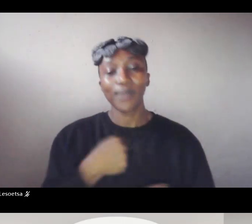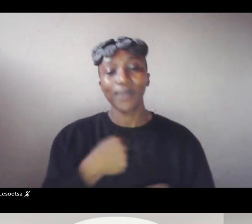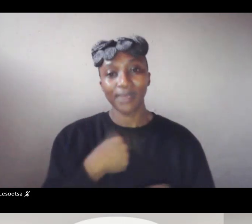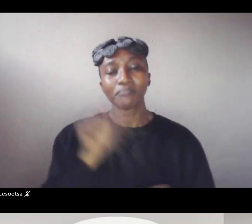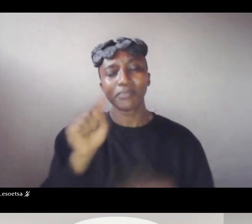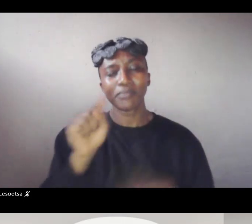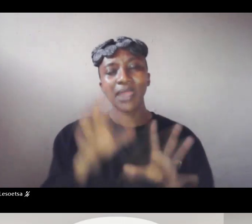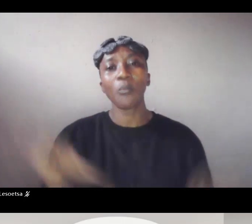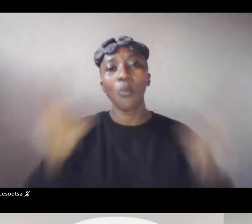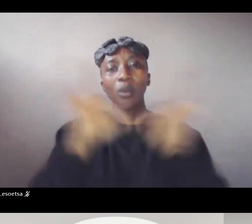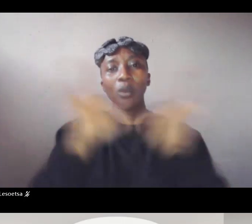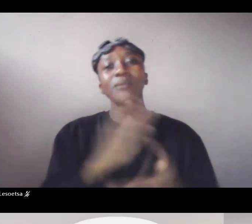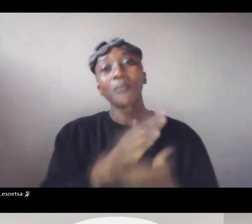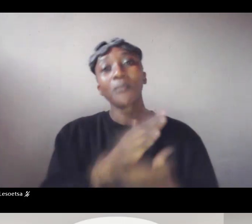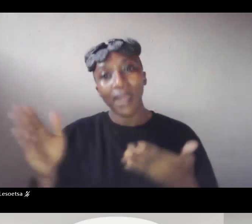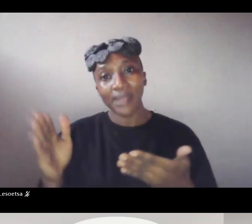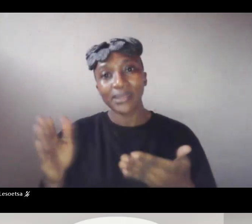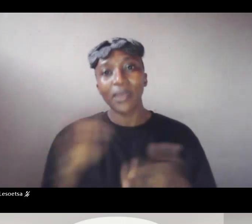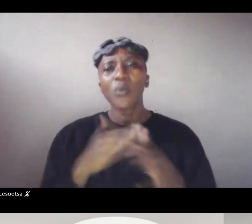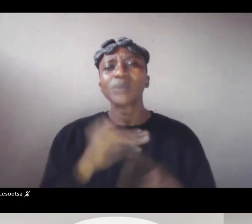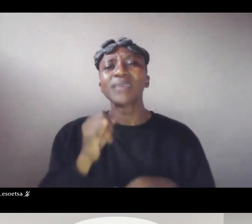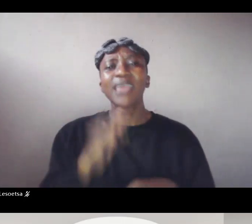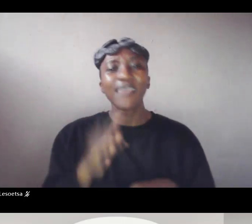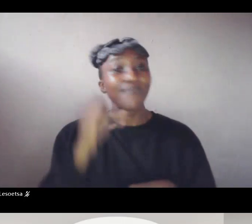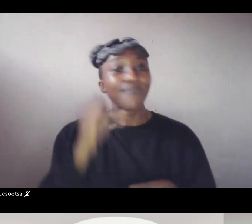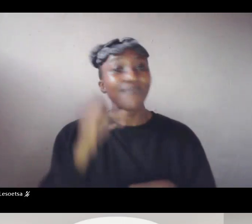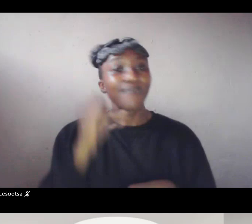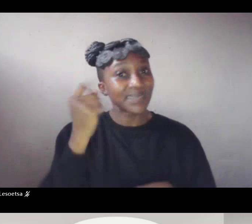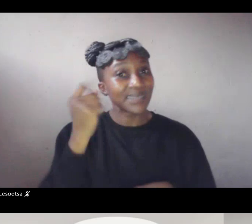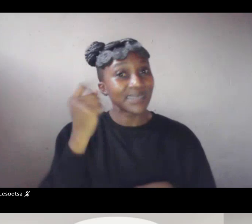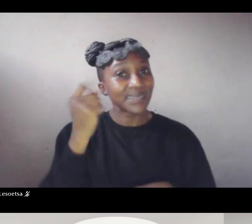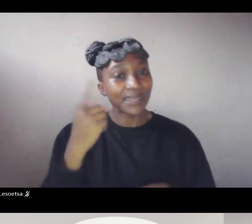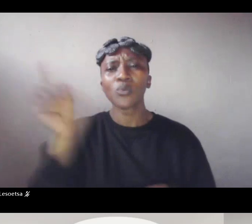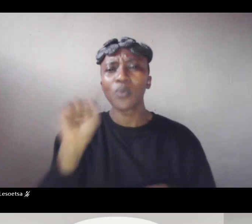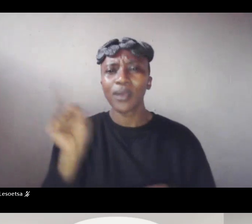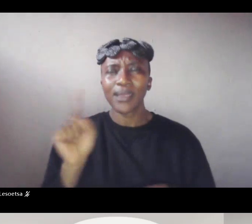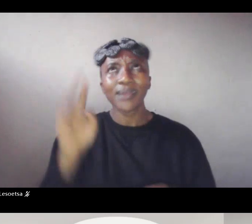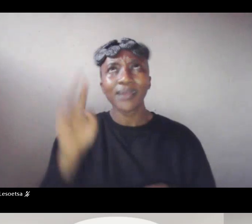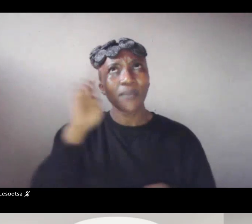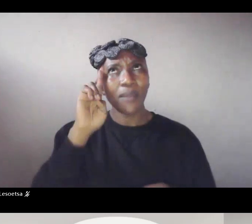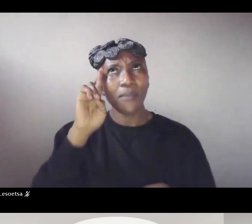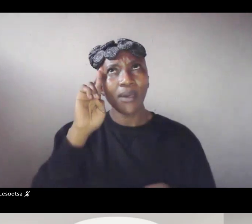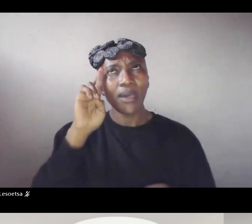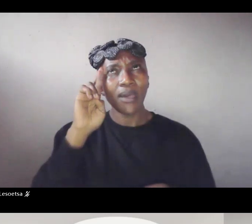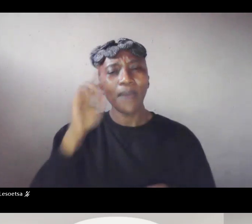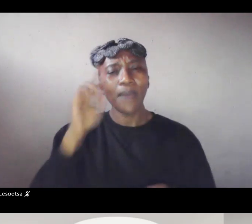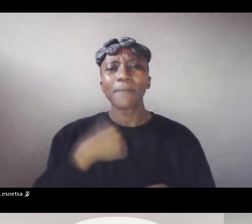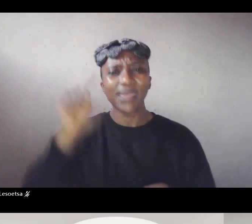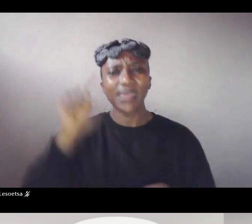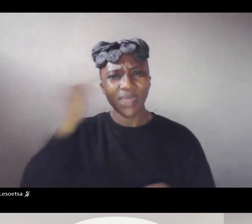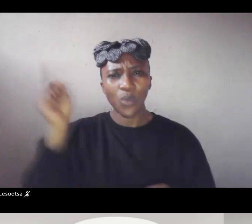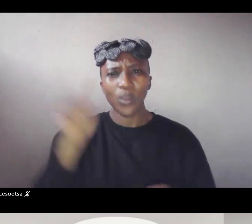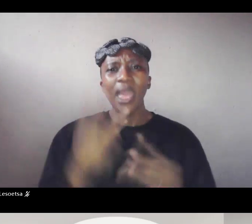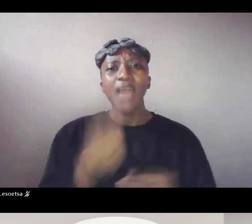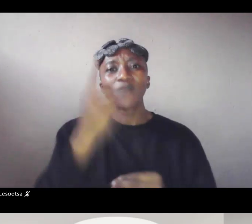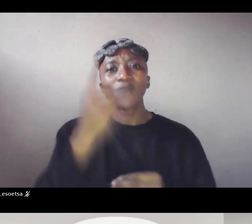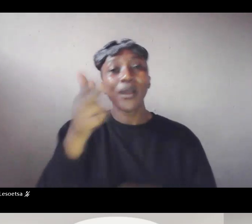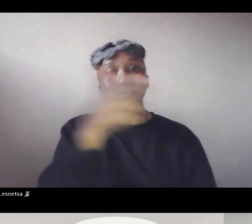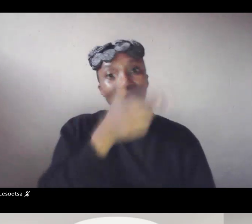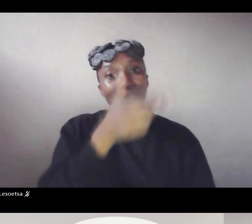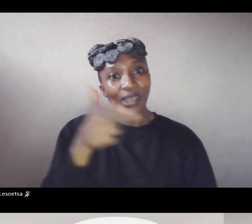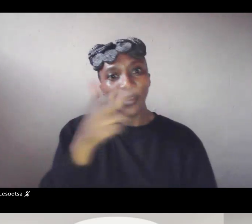if you understand that, remember, I think it's there's one video, I can't remember the name, the guy